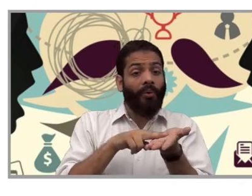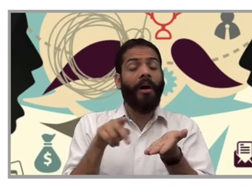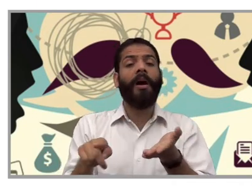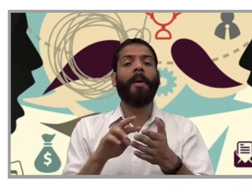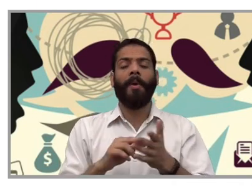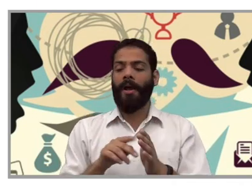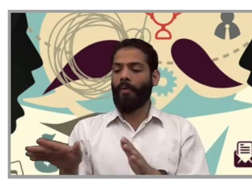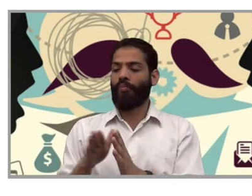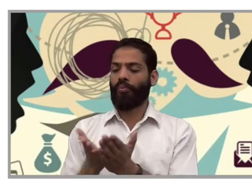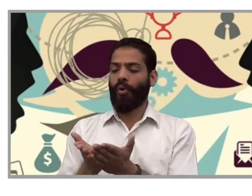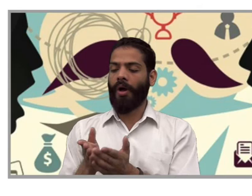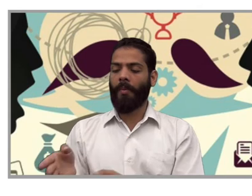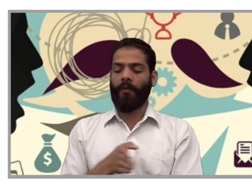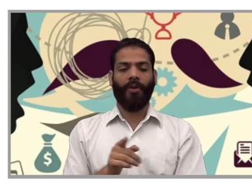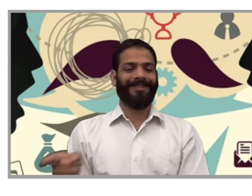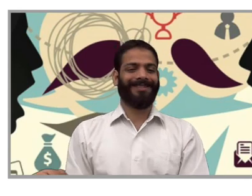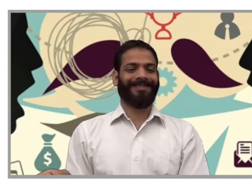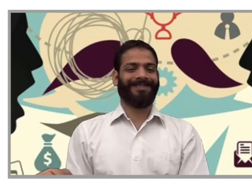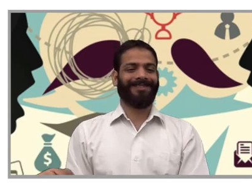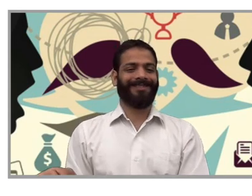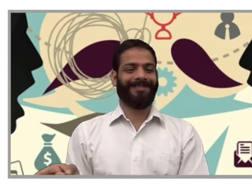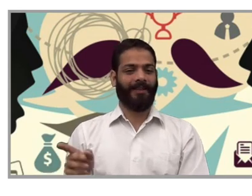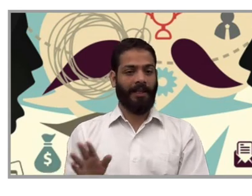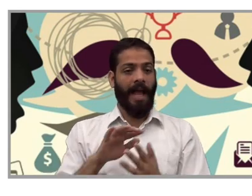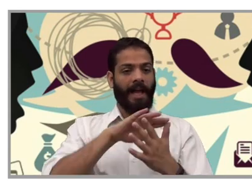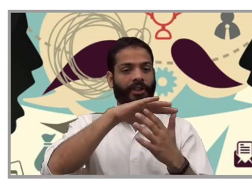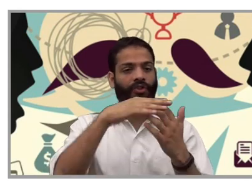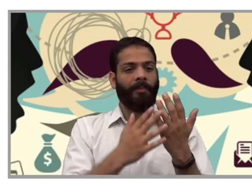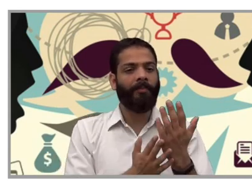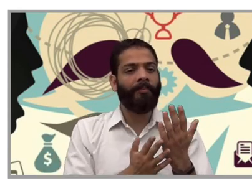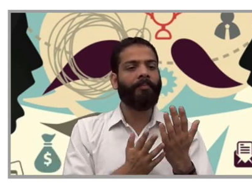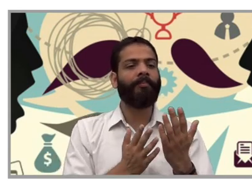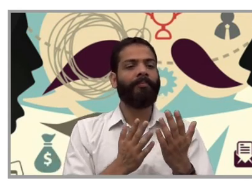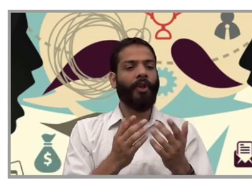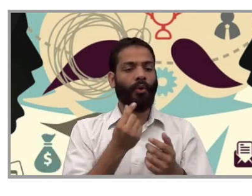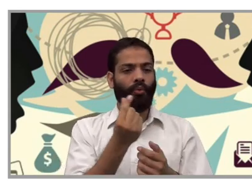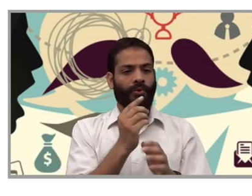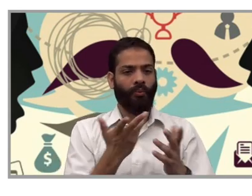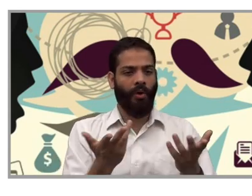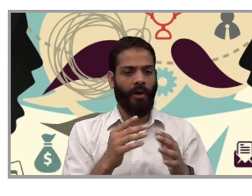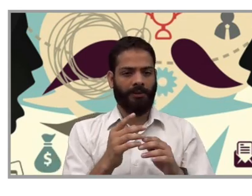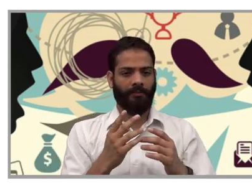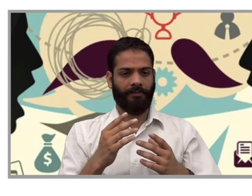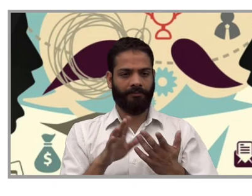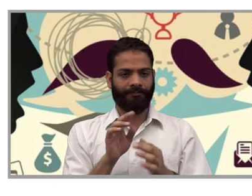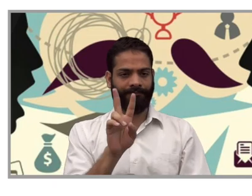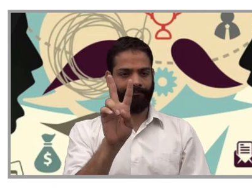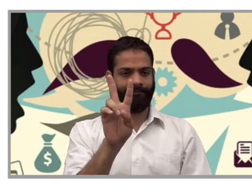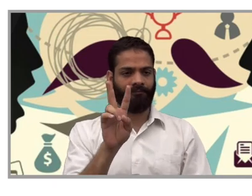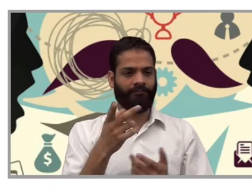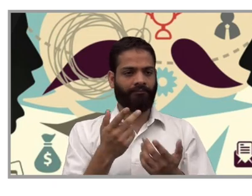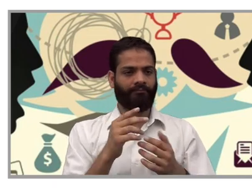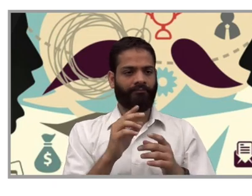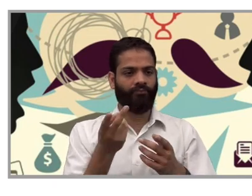of first and second person pronoun respectively. The index to the ipsilateral or the